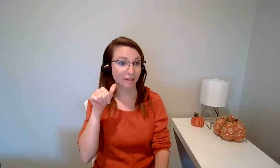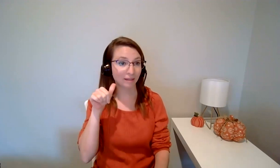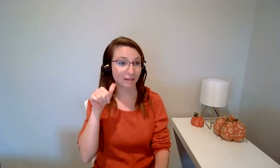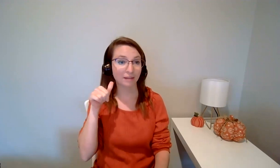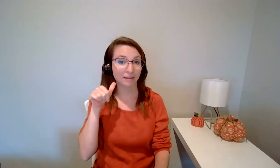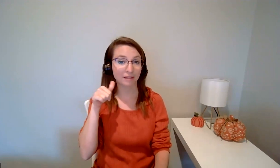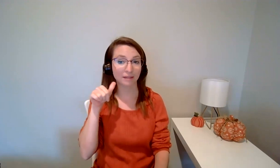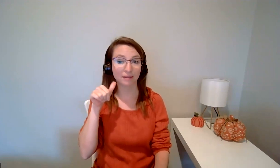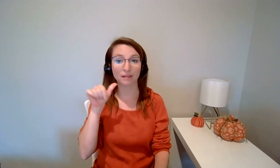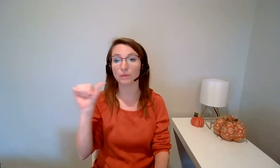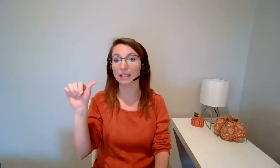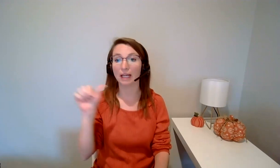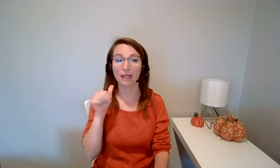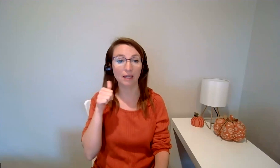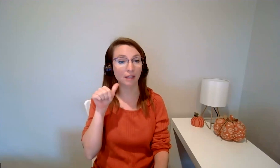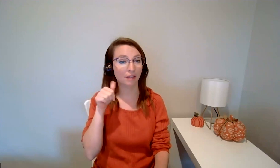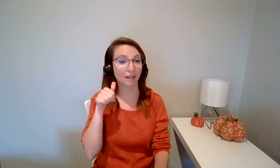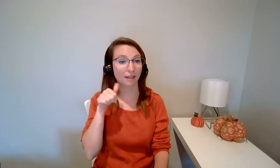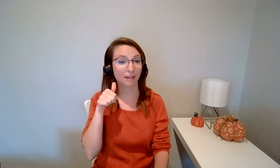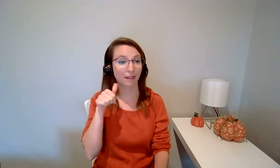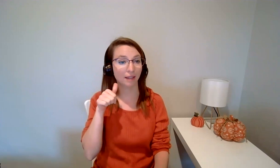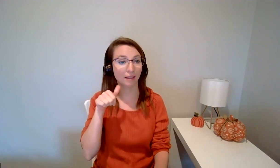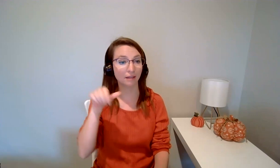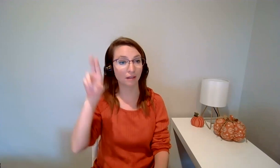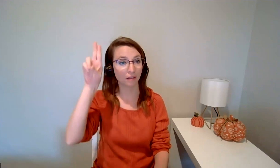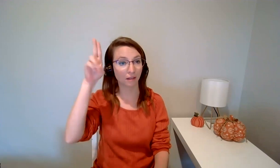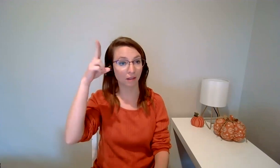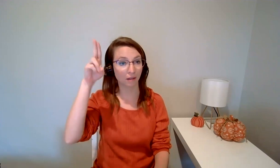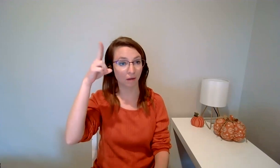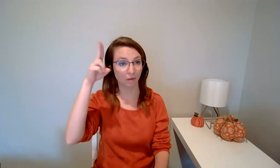Aunt with an A, aunt, uncle.